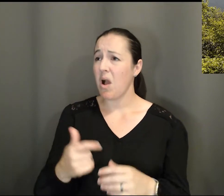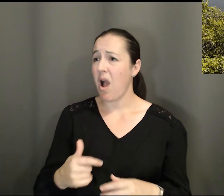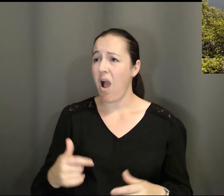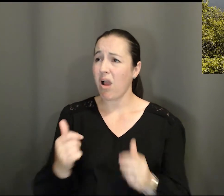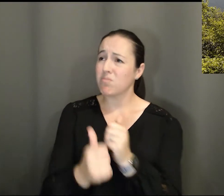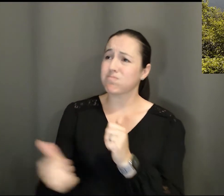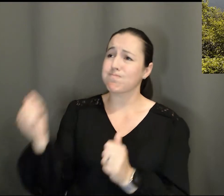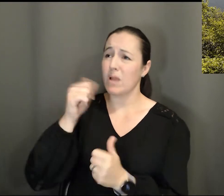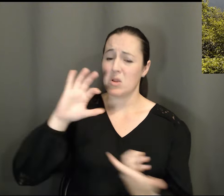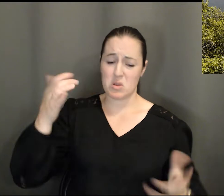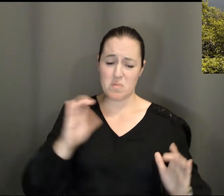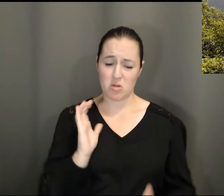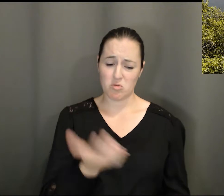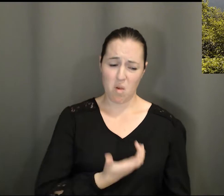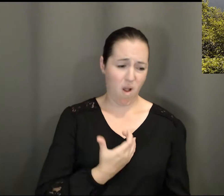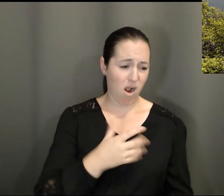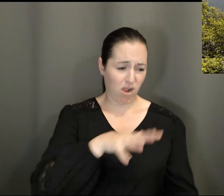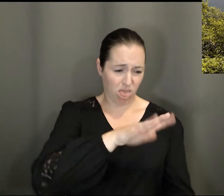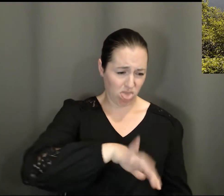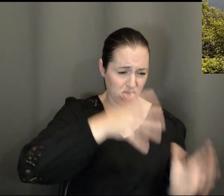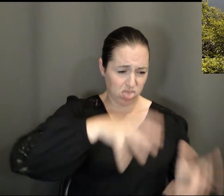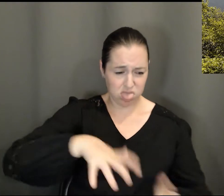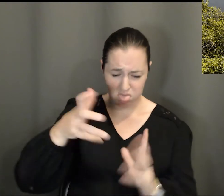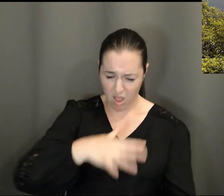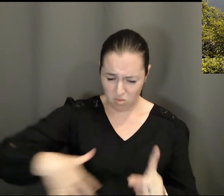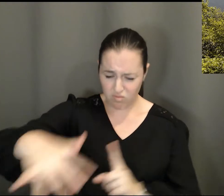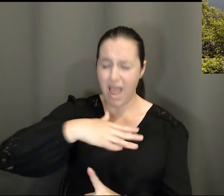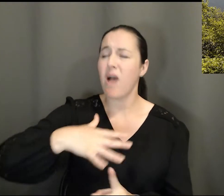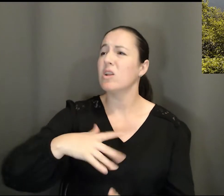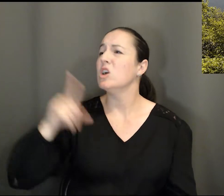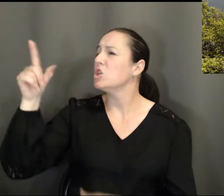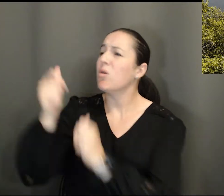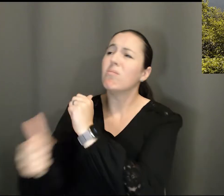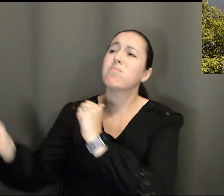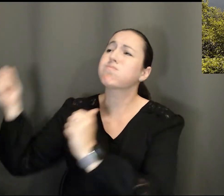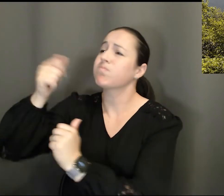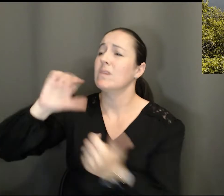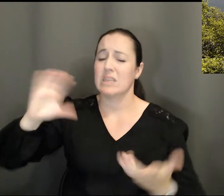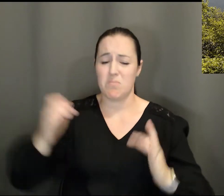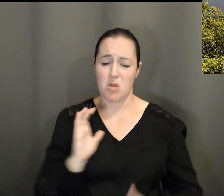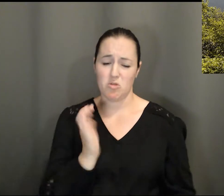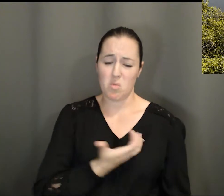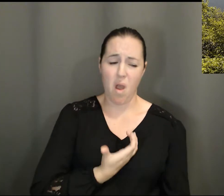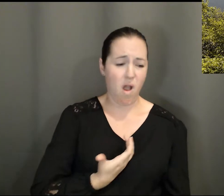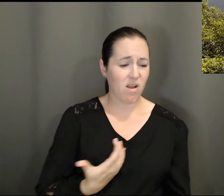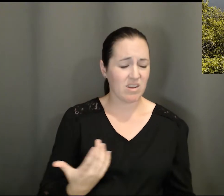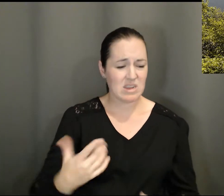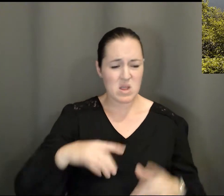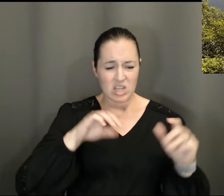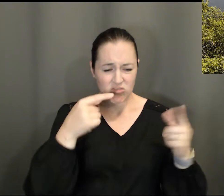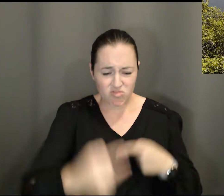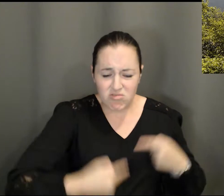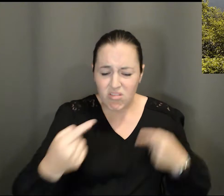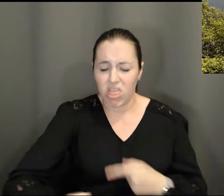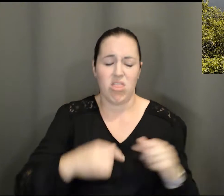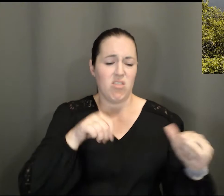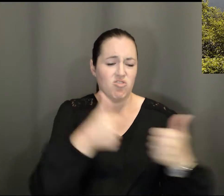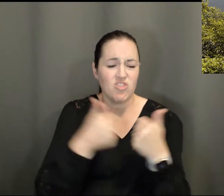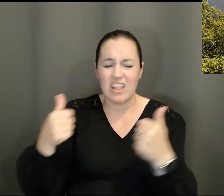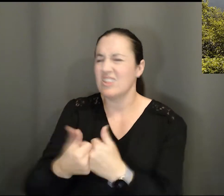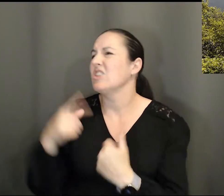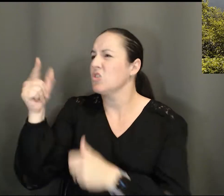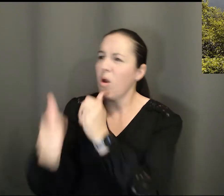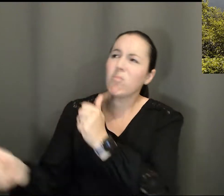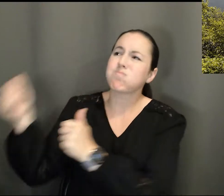You're so much bigger than our unanswered questions. You're so much bigger than our problems and our challenges. You're bigger than the economy. You're bigger